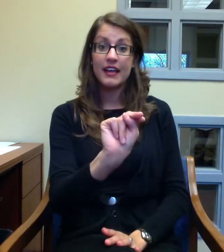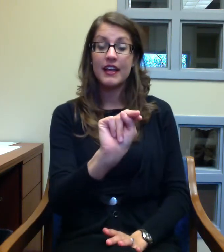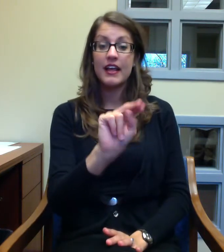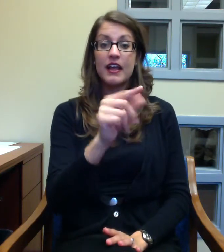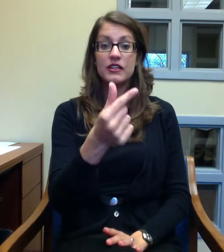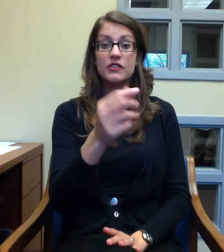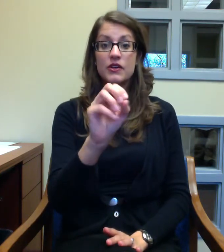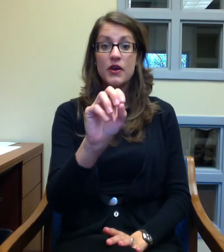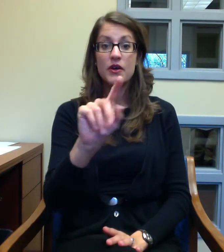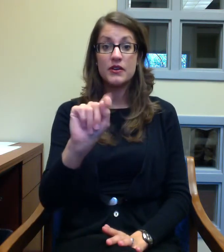Gottlieb,